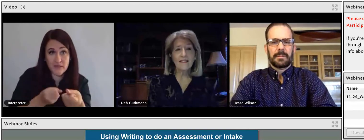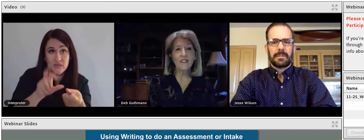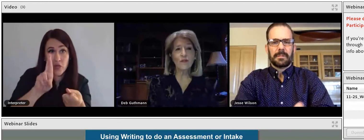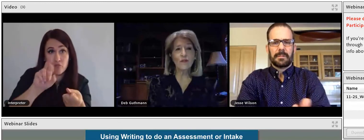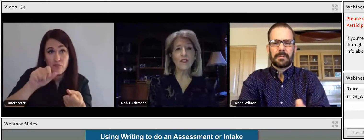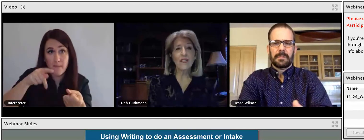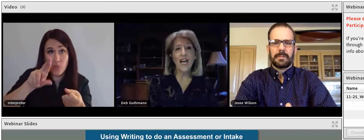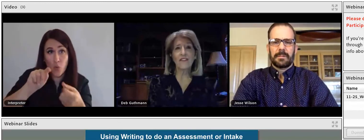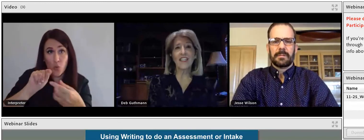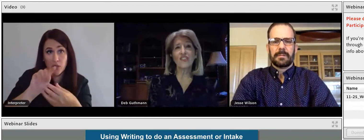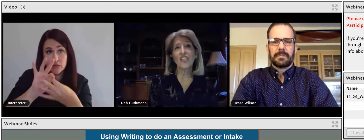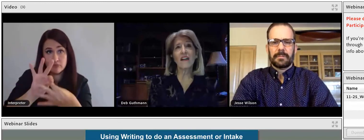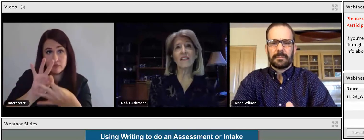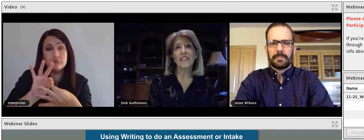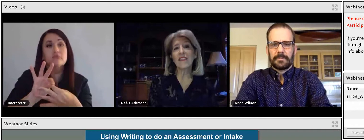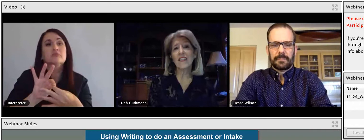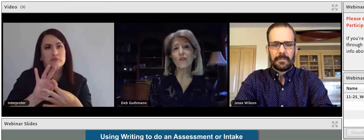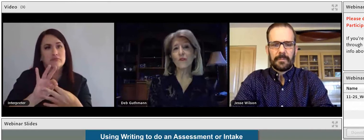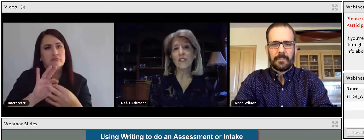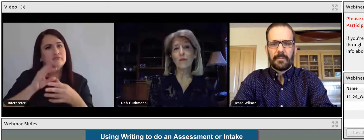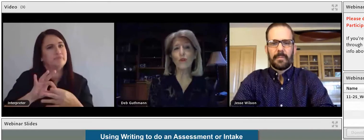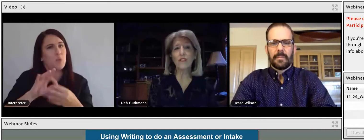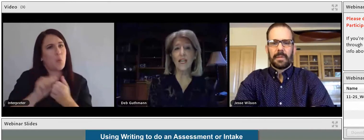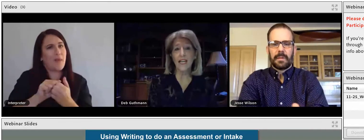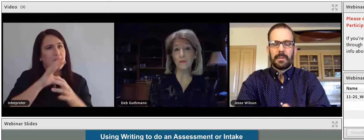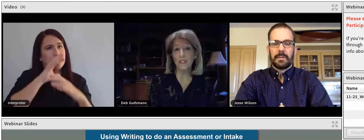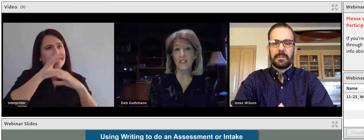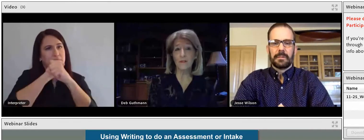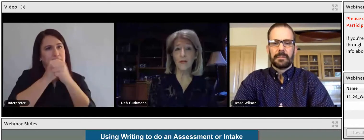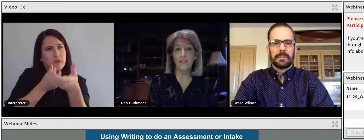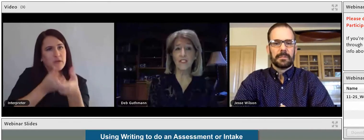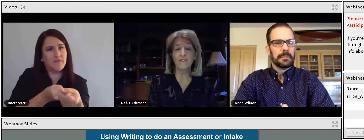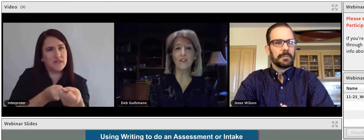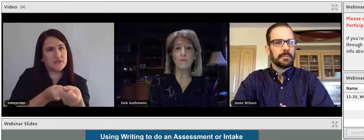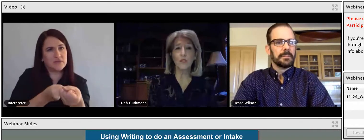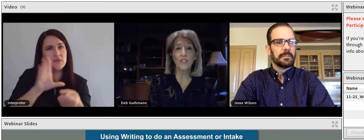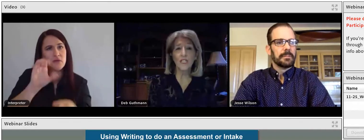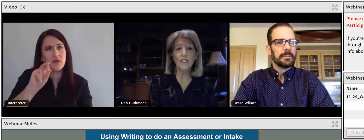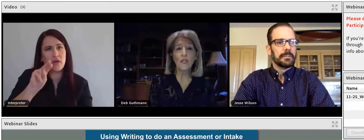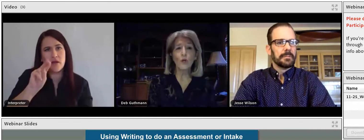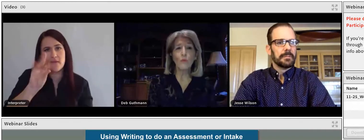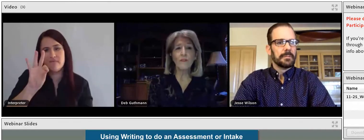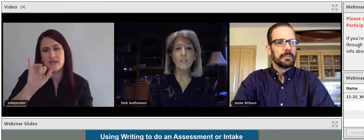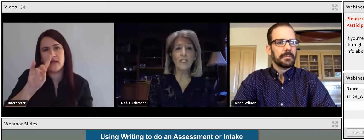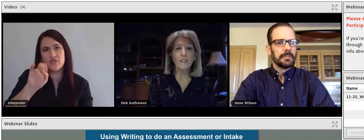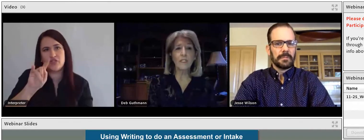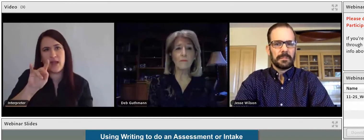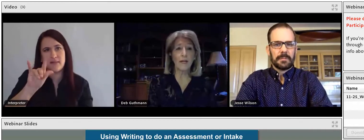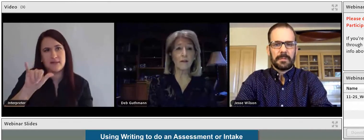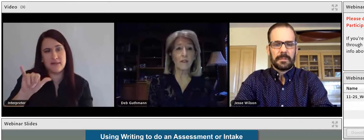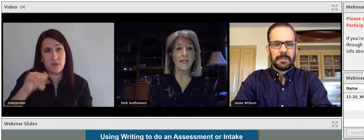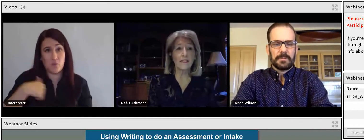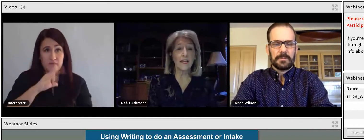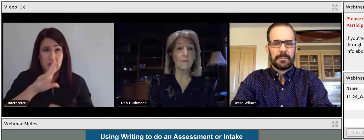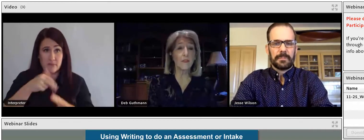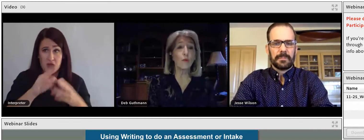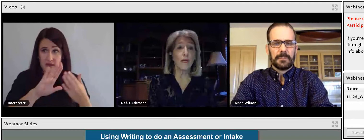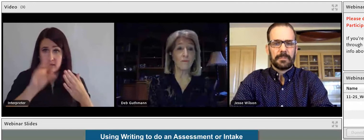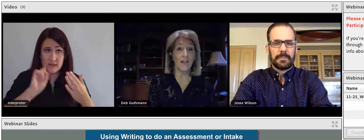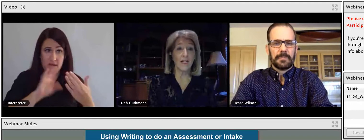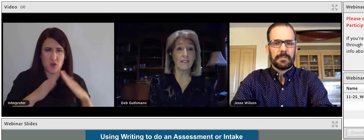rapport has to do with confidentiality. I think it's really important as we talk about the deaf community. We've talked a bit about